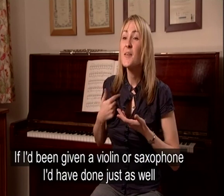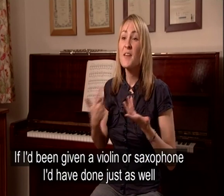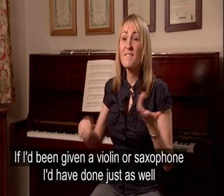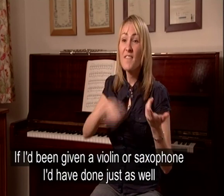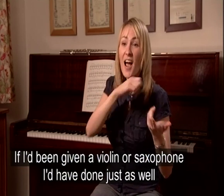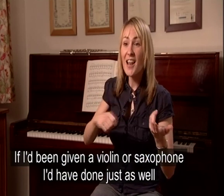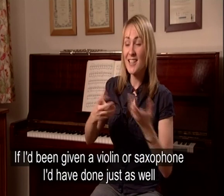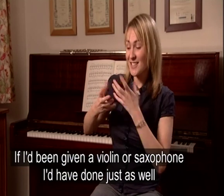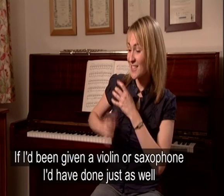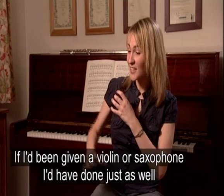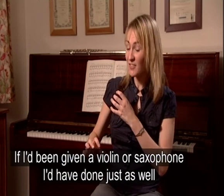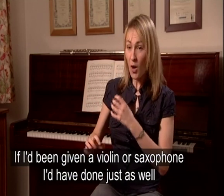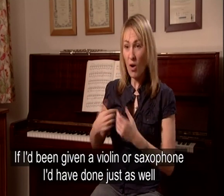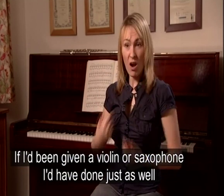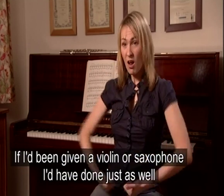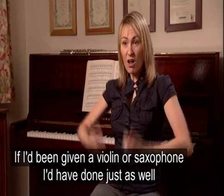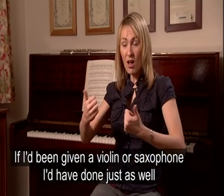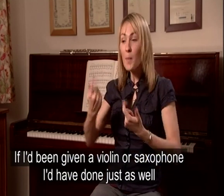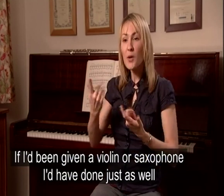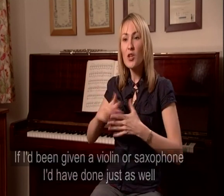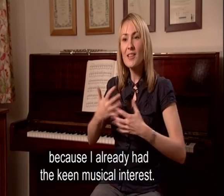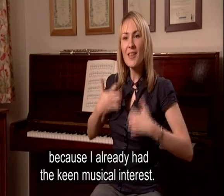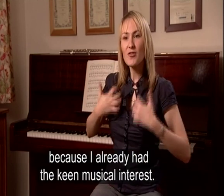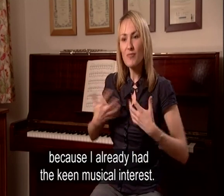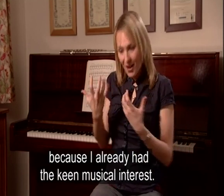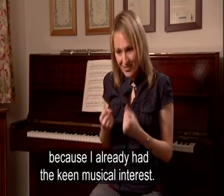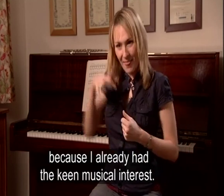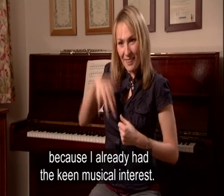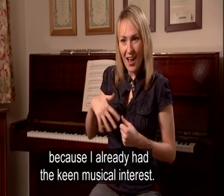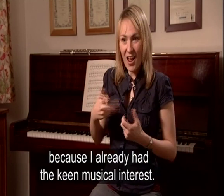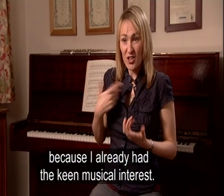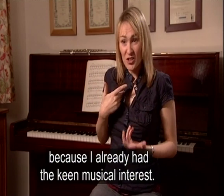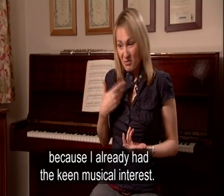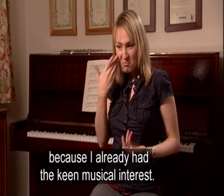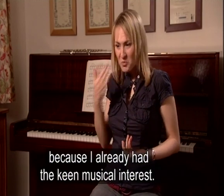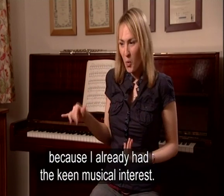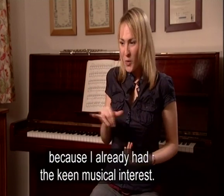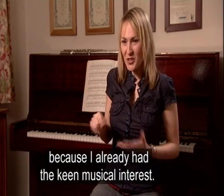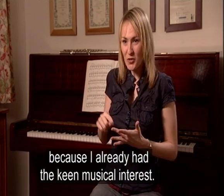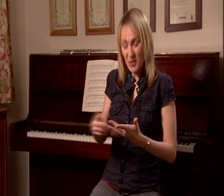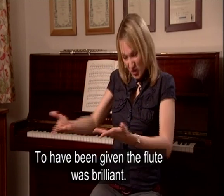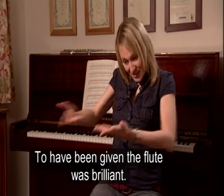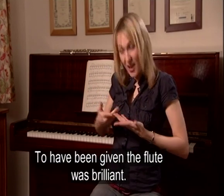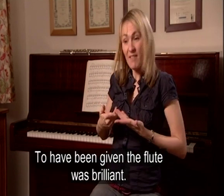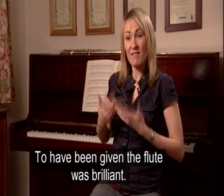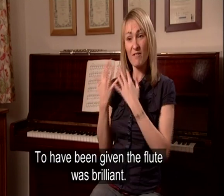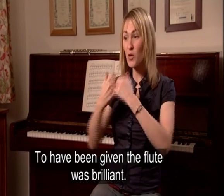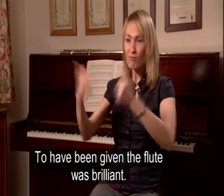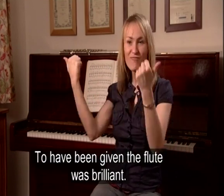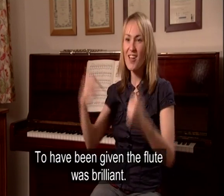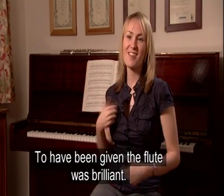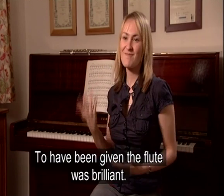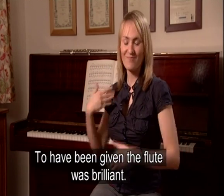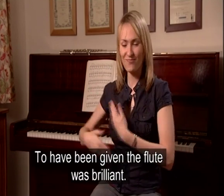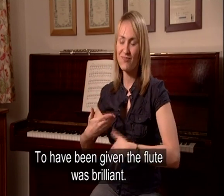If I had been given a violin or a saxophone, I would have done just as well because I already had a keen musical interest. To have